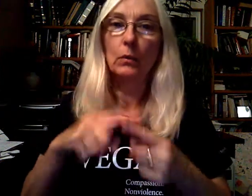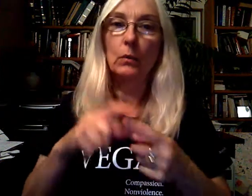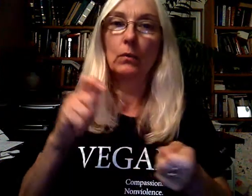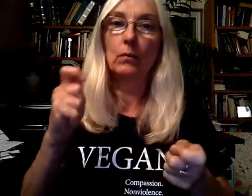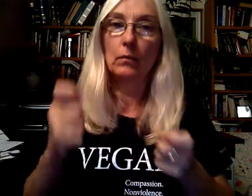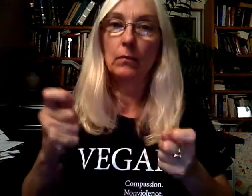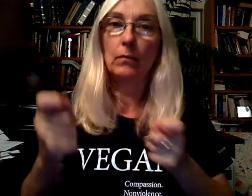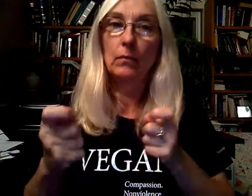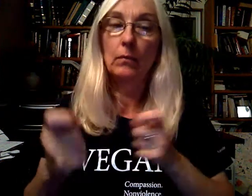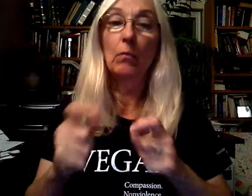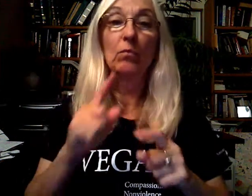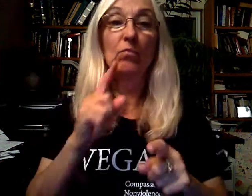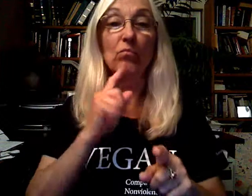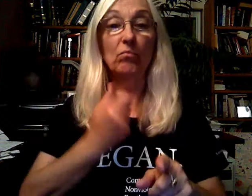Yes. Whoa.